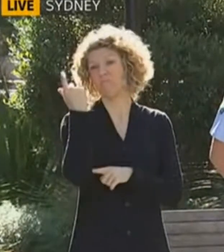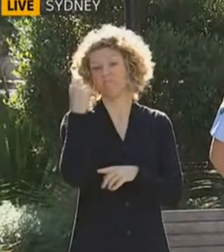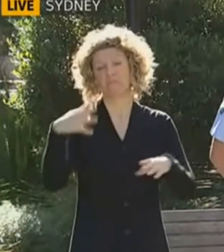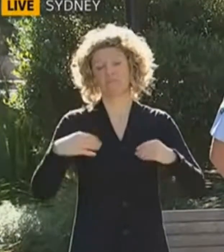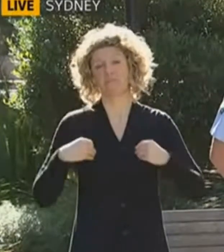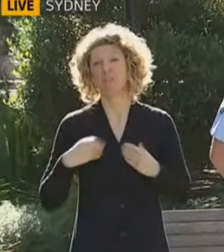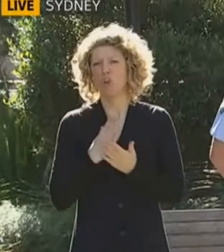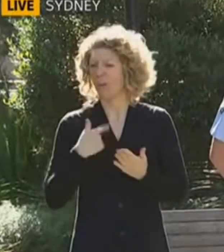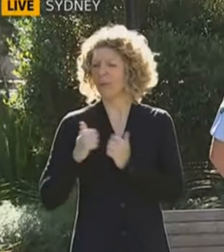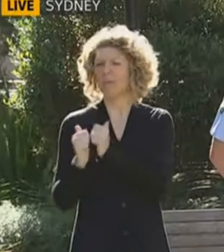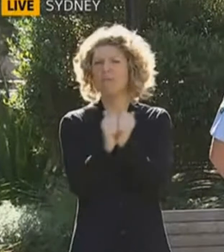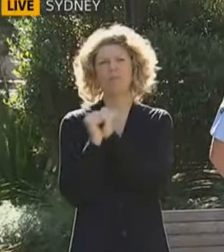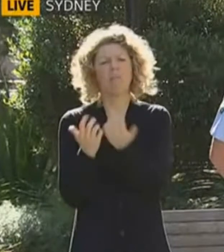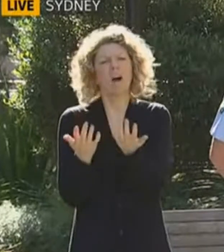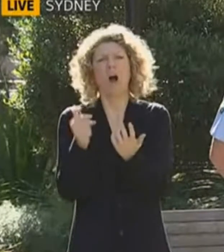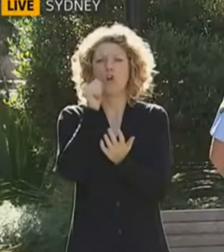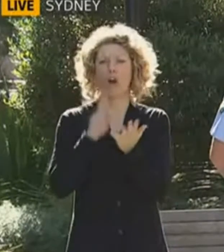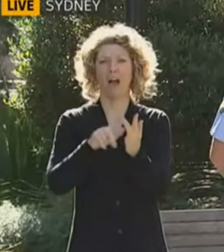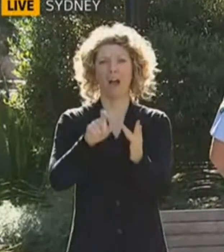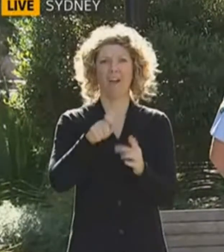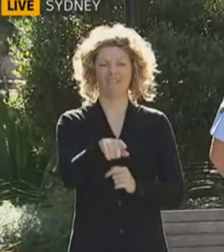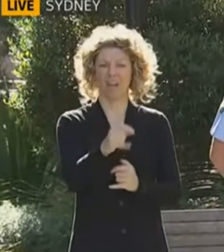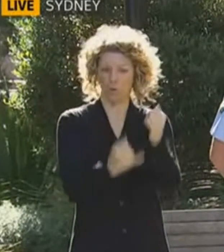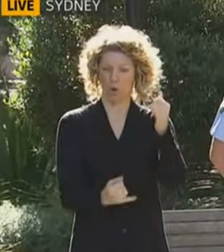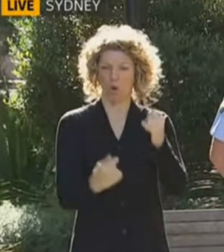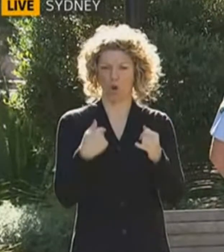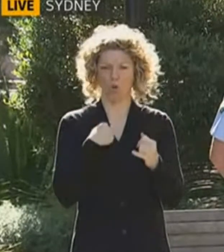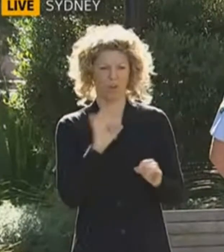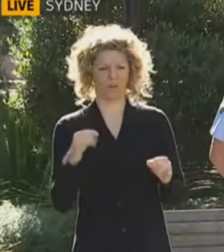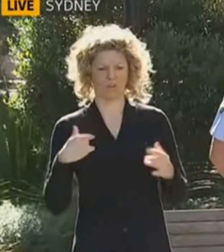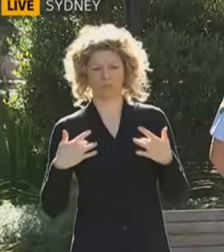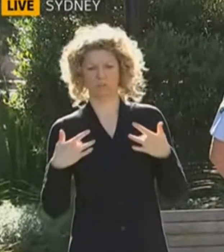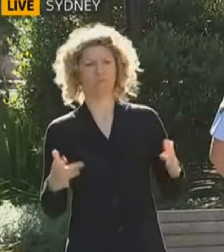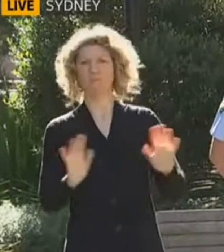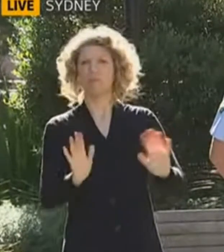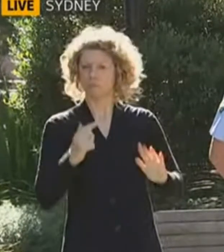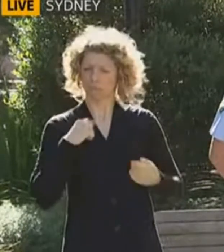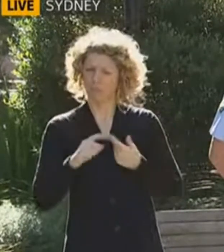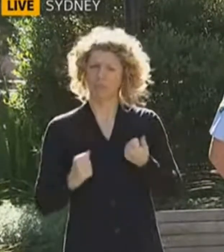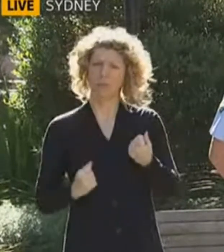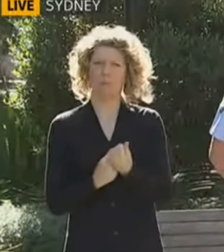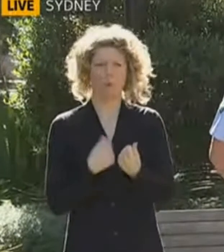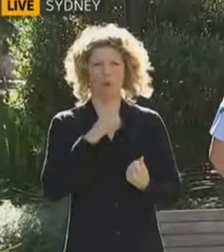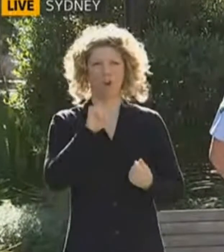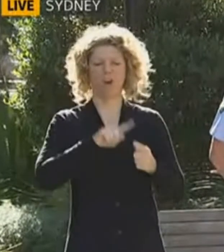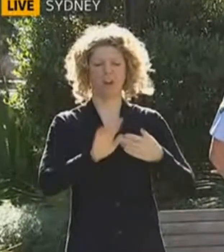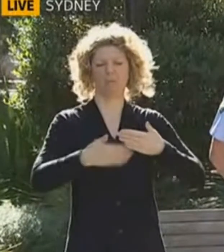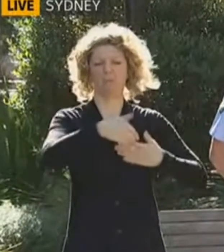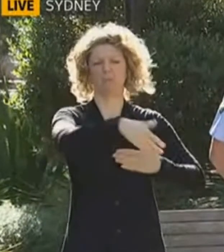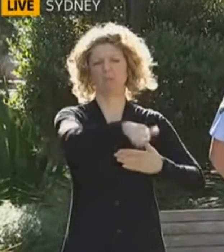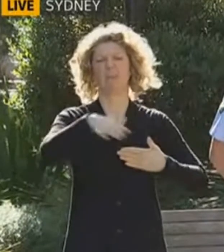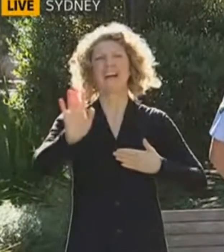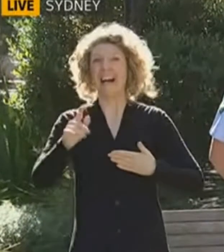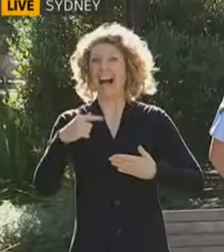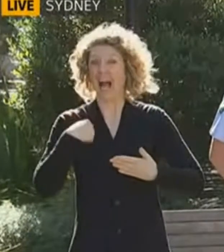all in this together. Even though Victoria is going through this difficult time, I certainly don't want Victorians to feel that they're being singled out in any which